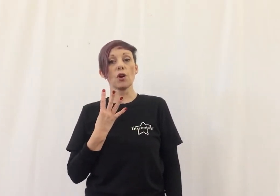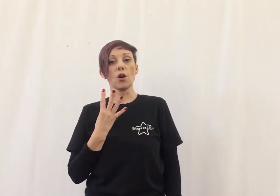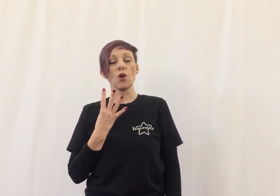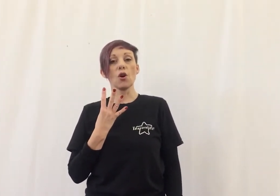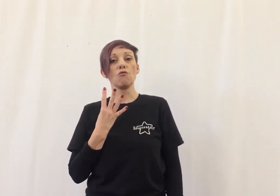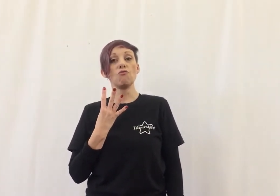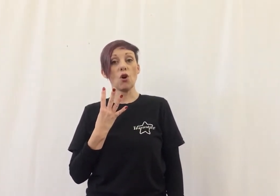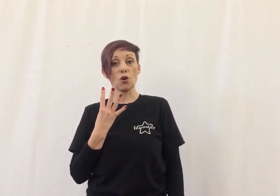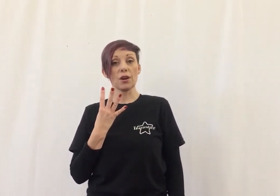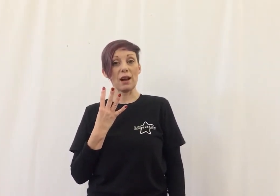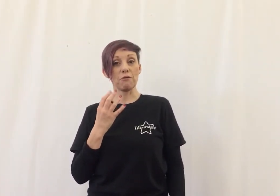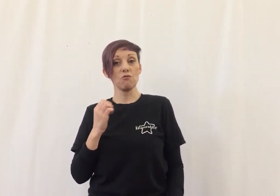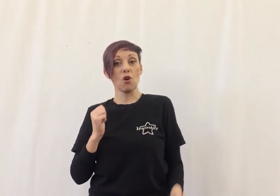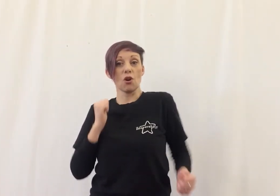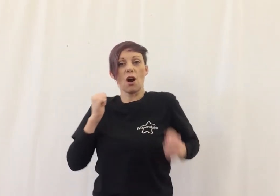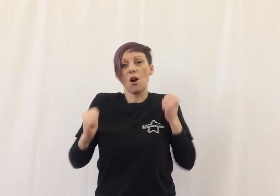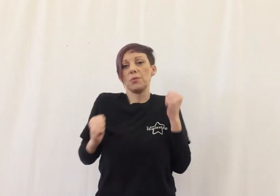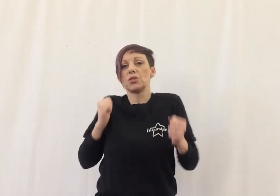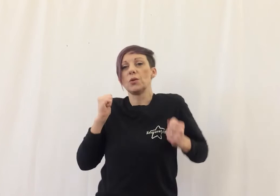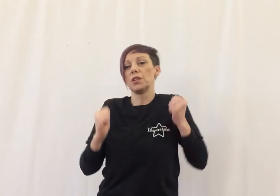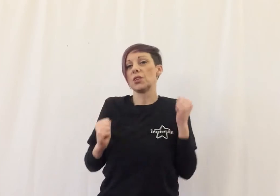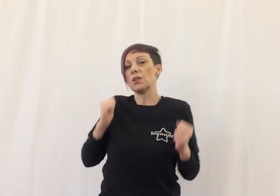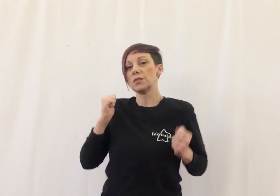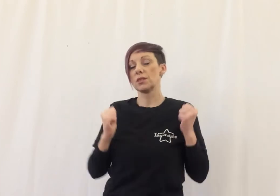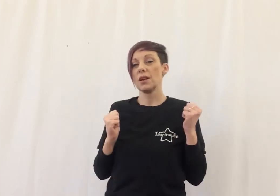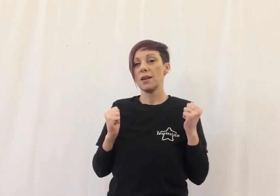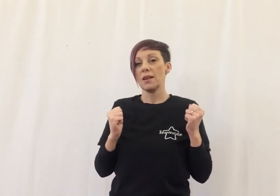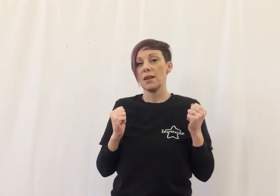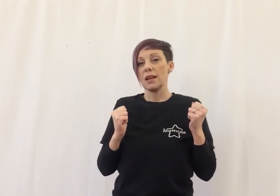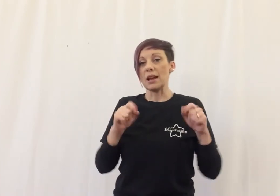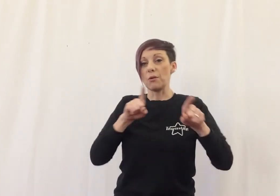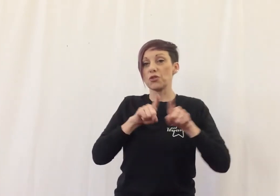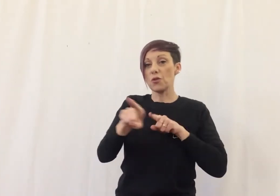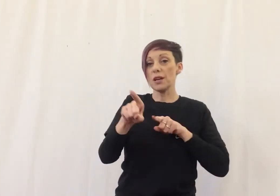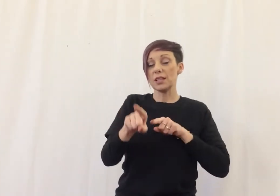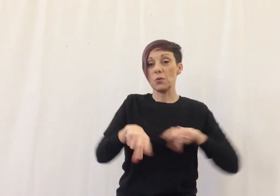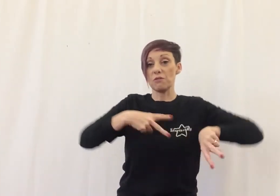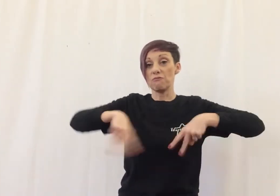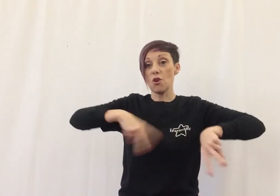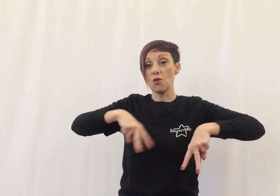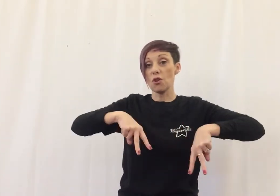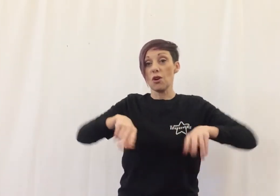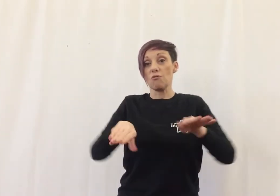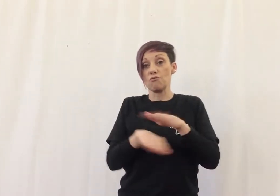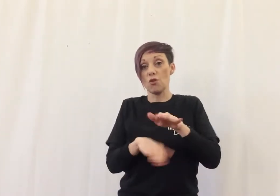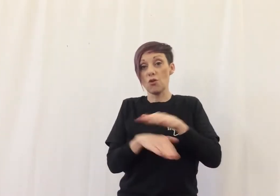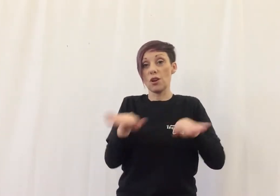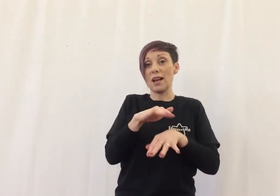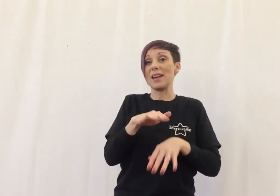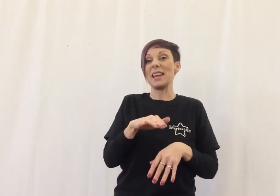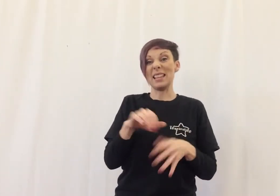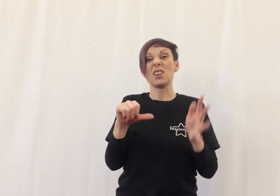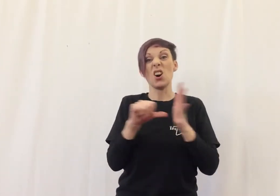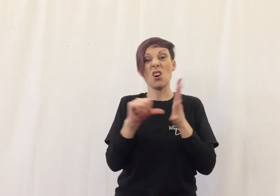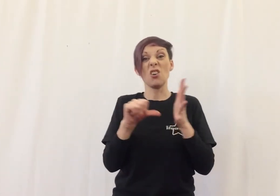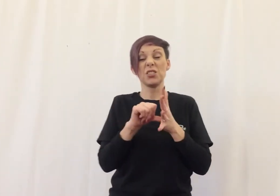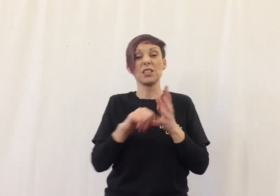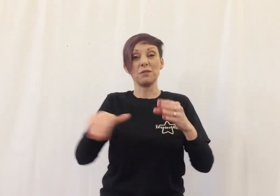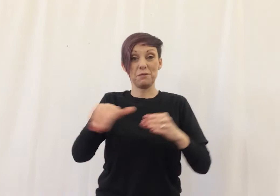o'clock, rock. Now for rock, I'm just doing a dance. Now I've tried it with rock, and it's hard to fit